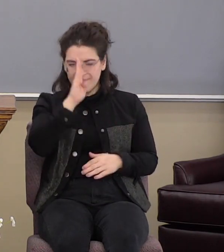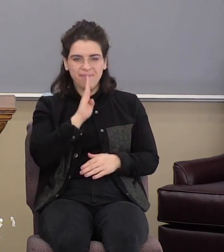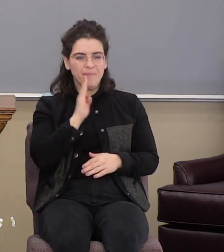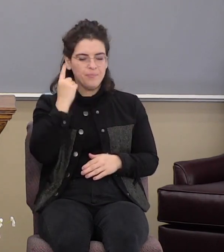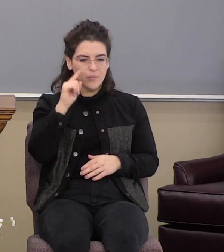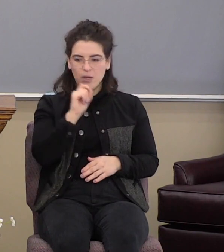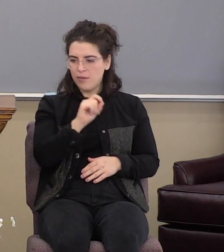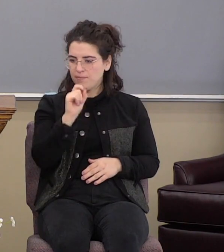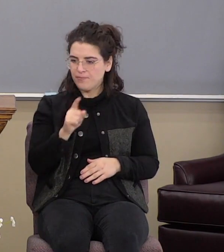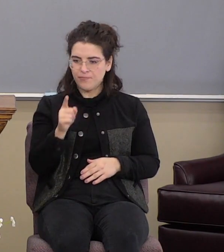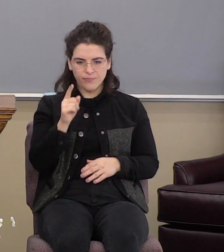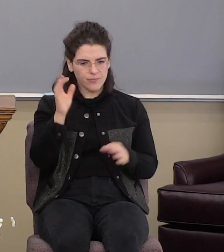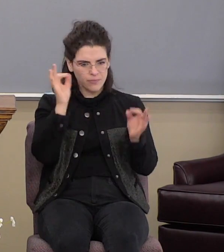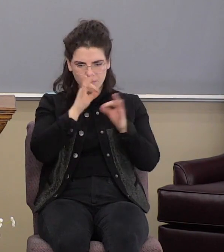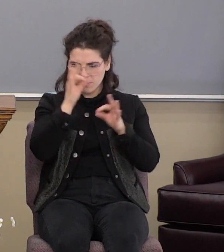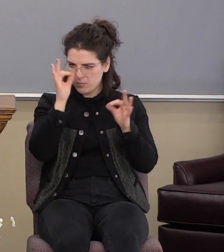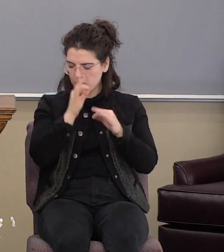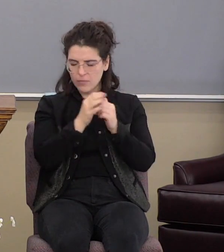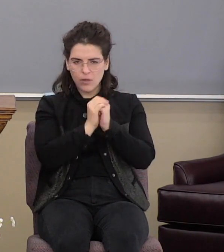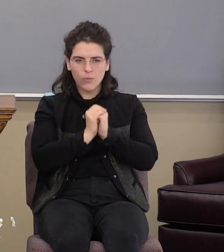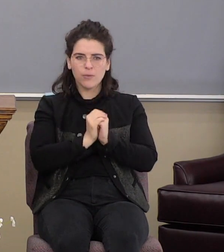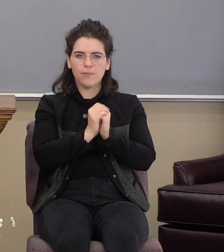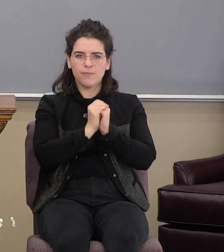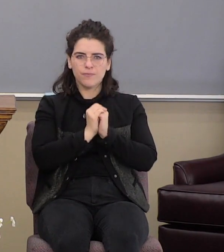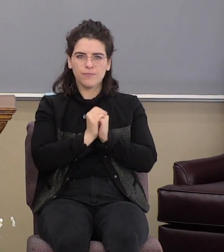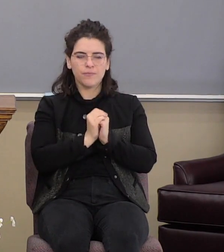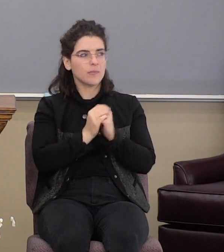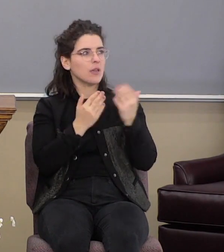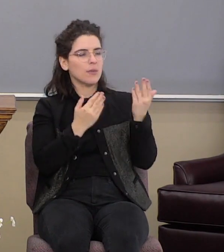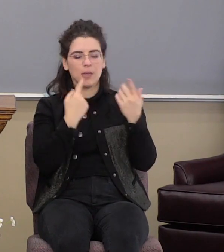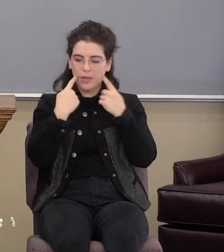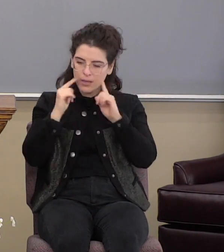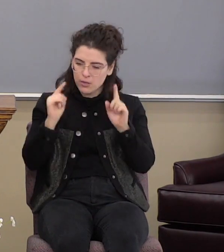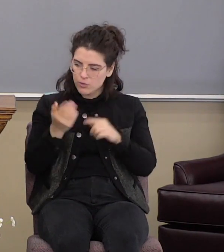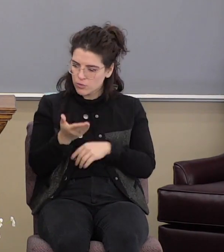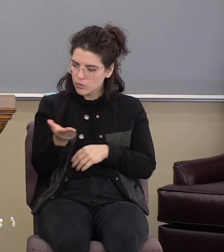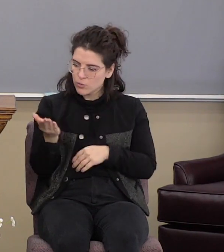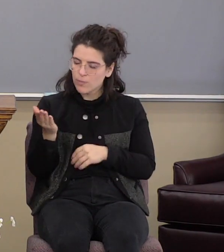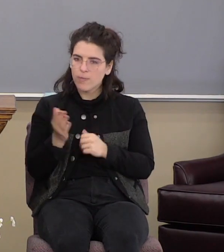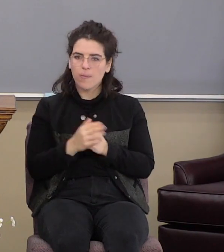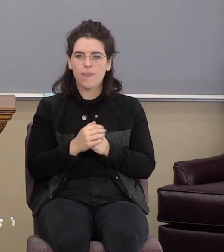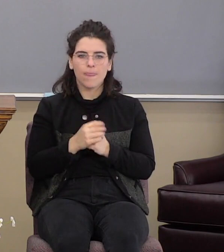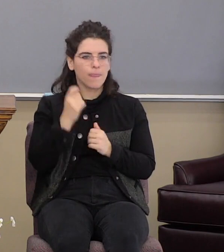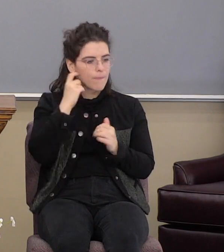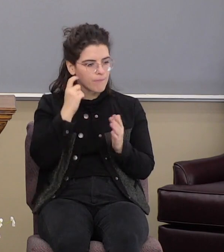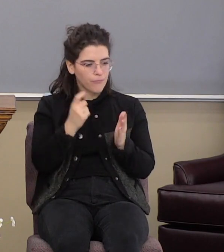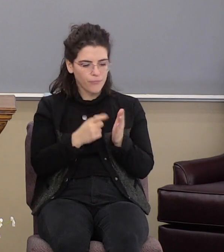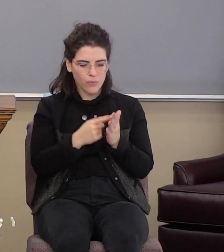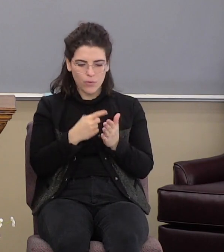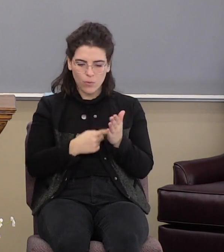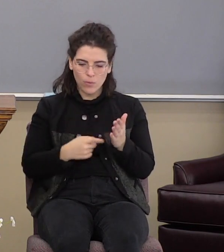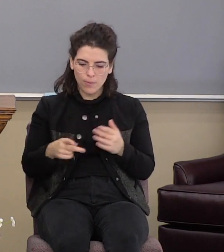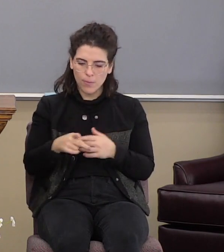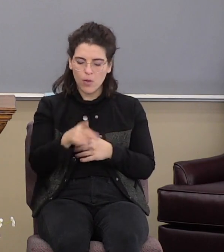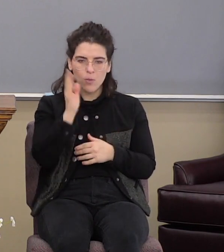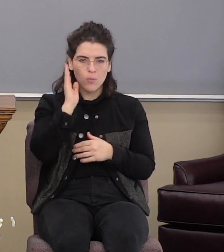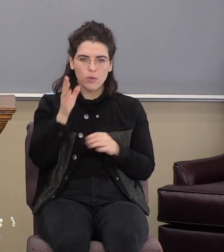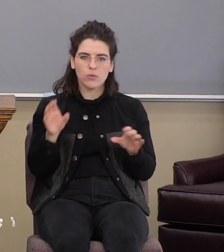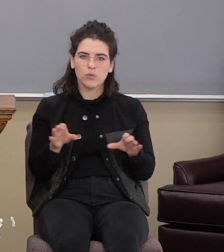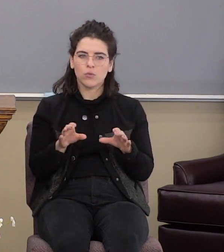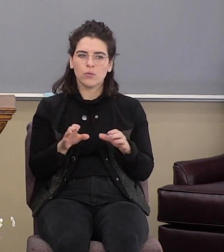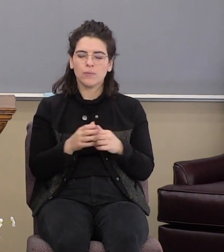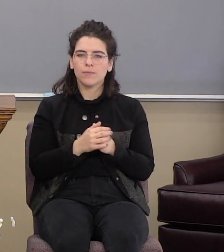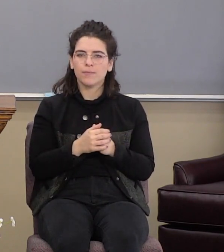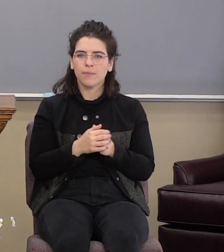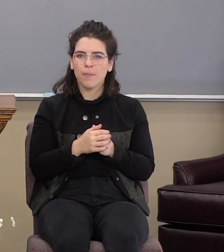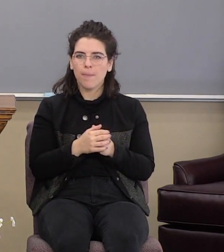ye ignorantly worship, him I declare unto you. Now notice what Paul's going to do here.